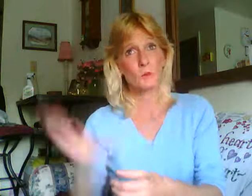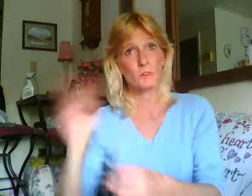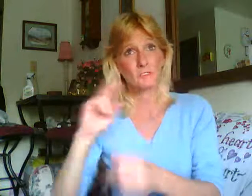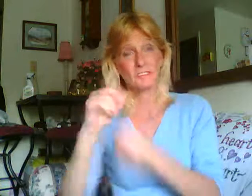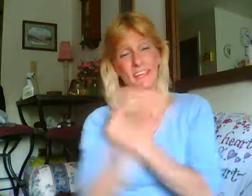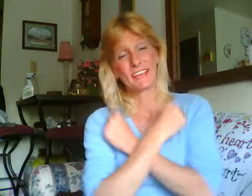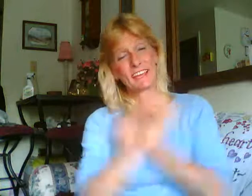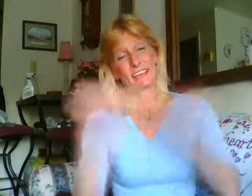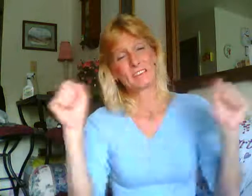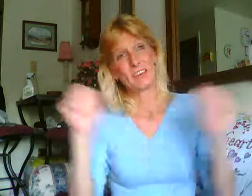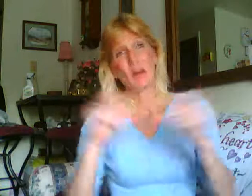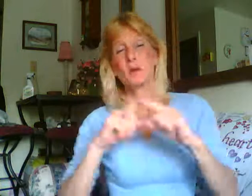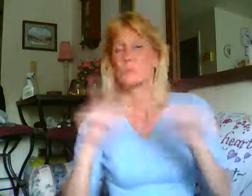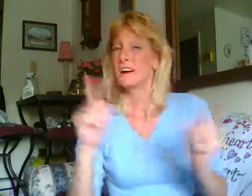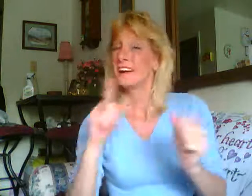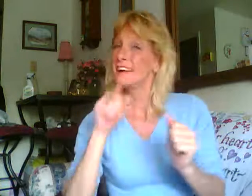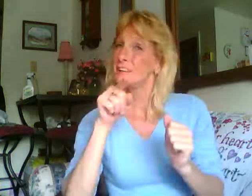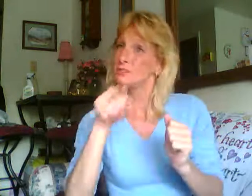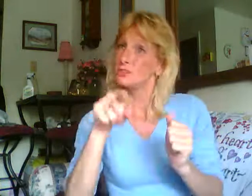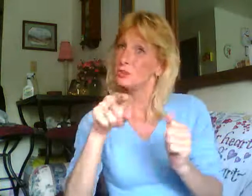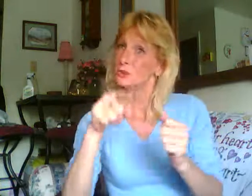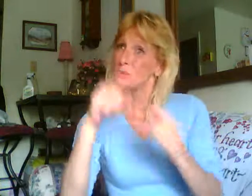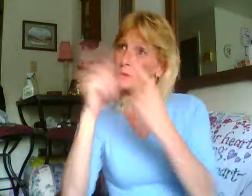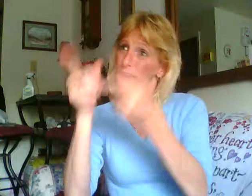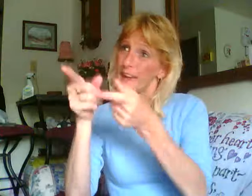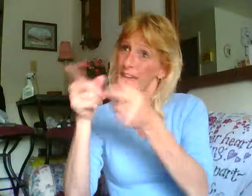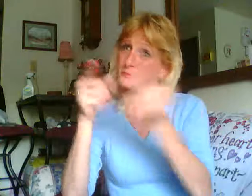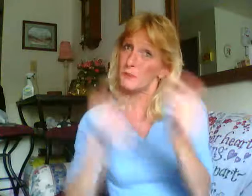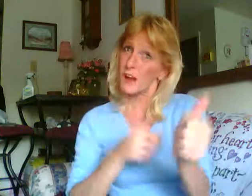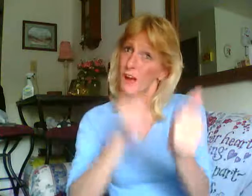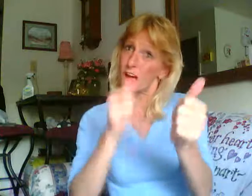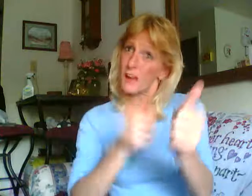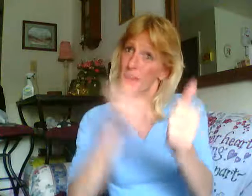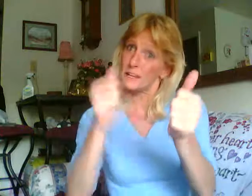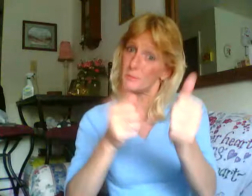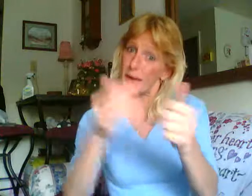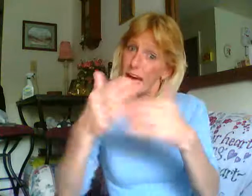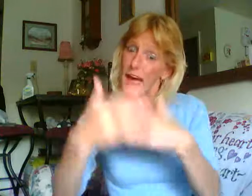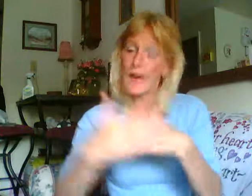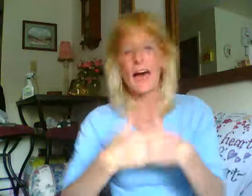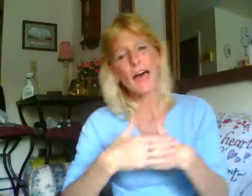safe But you weren't running back